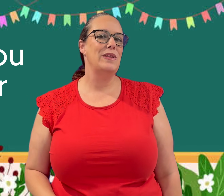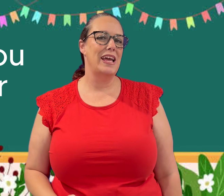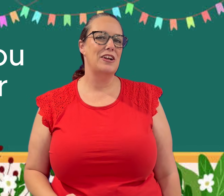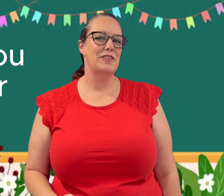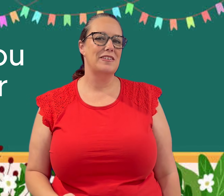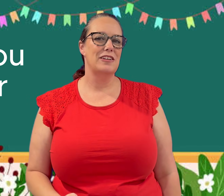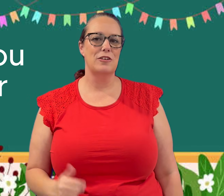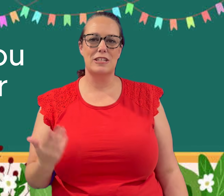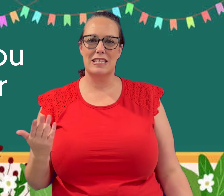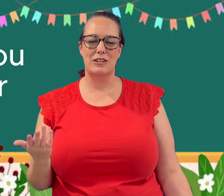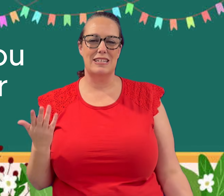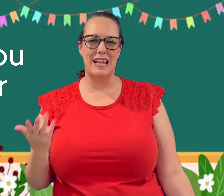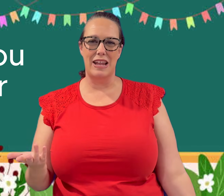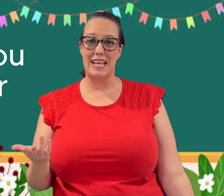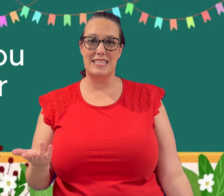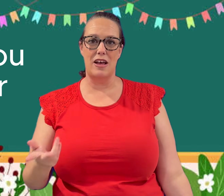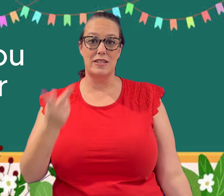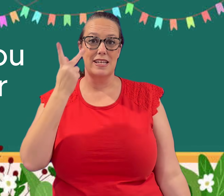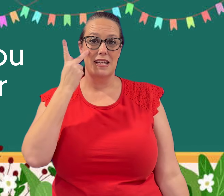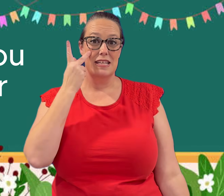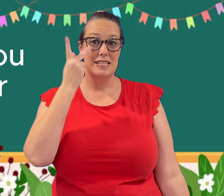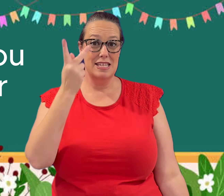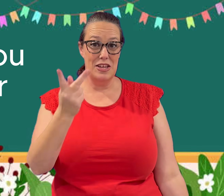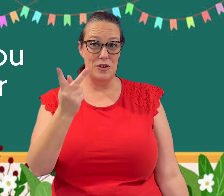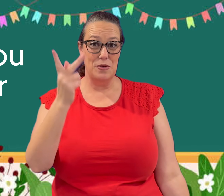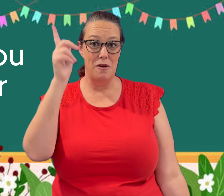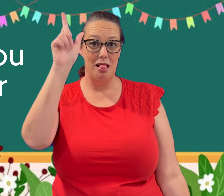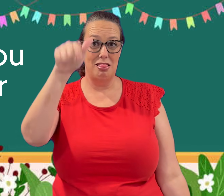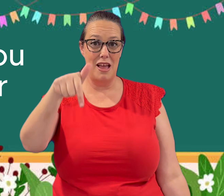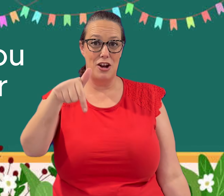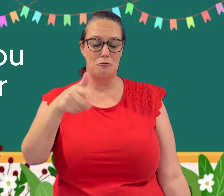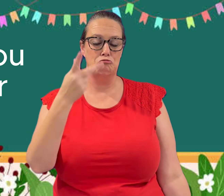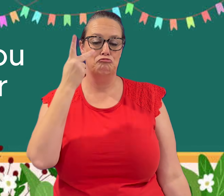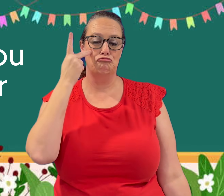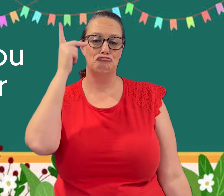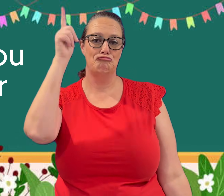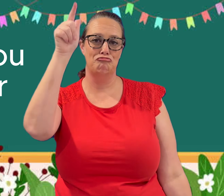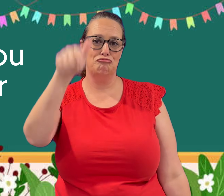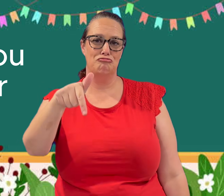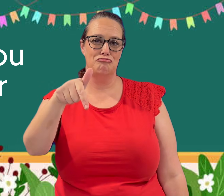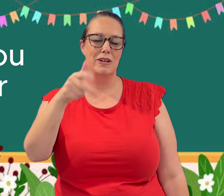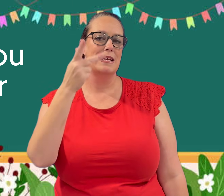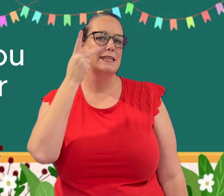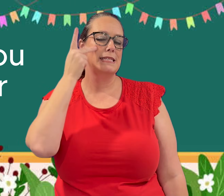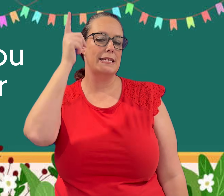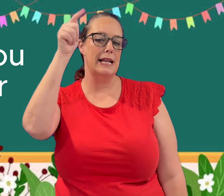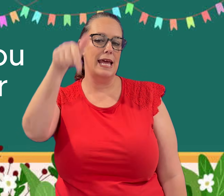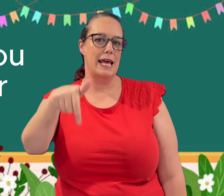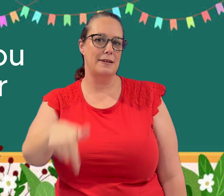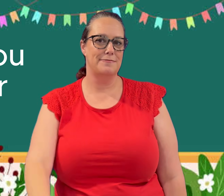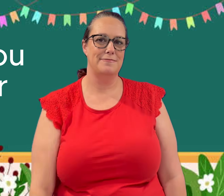later looks like it sounds. See you later. See you later.